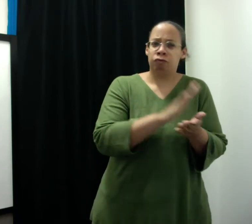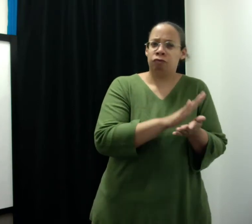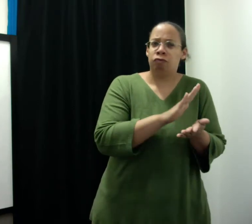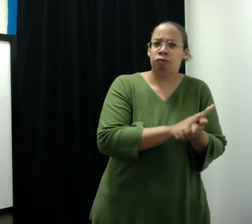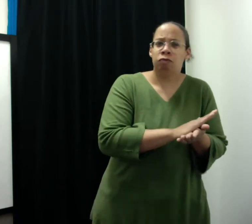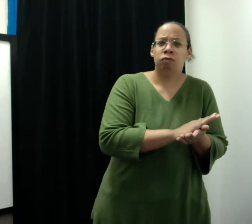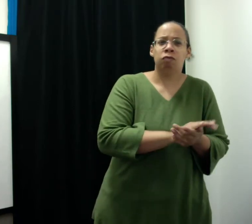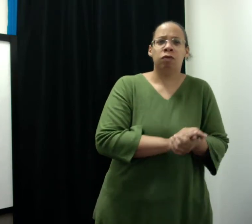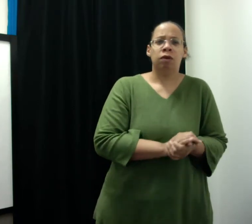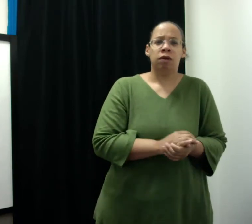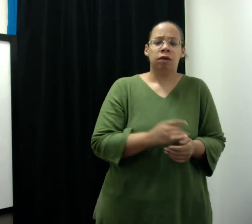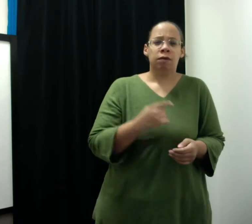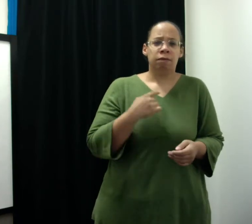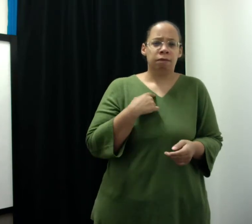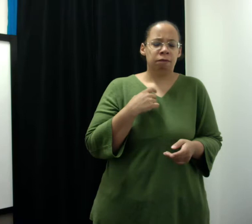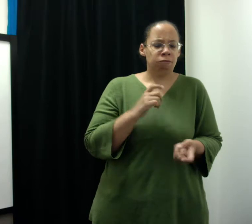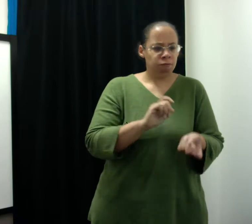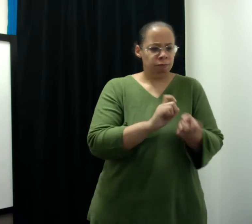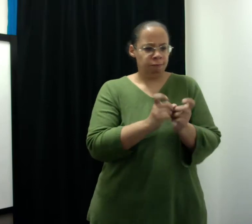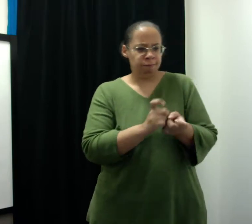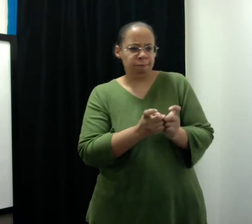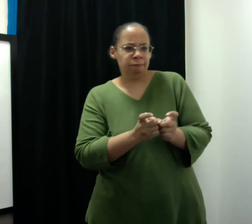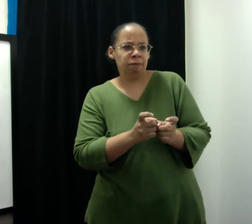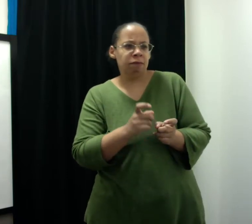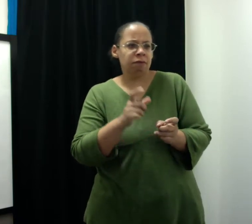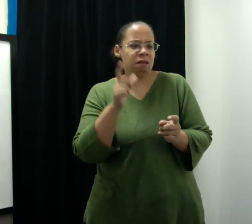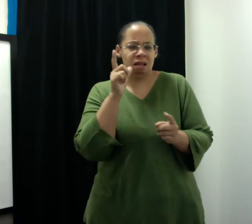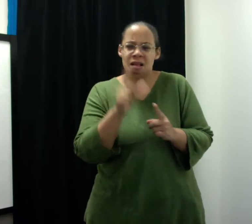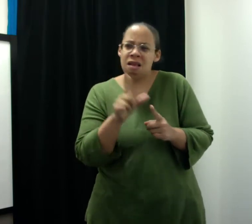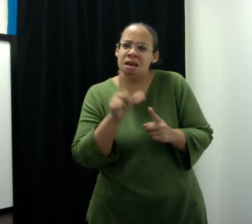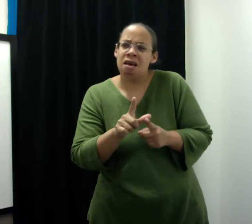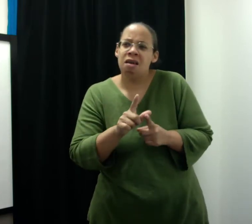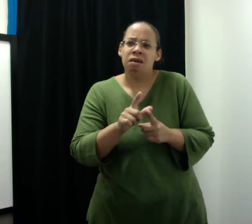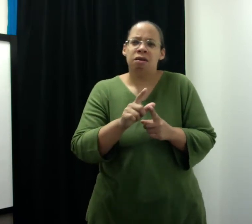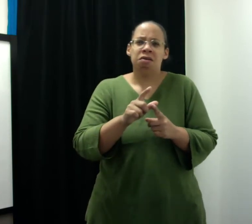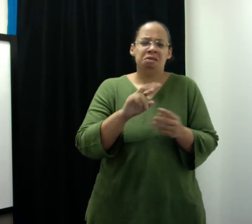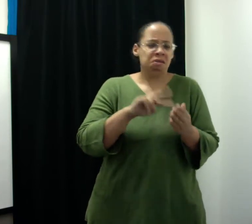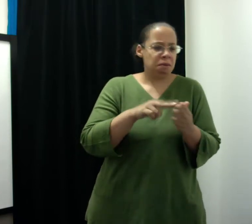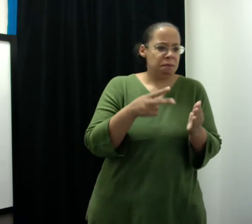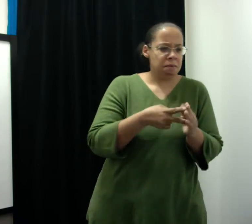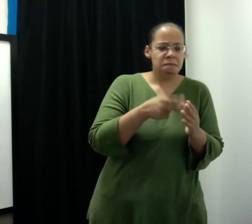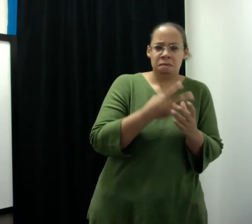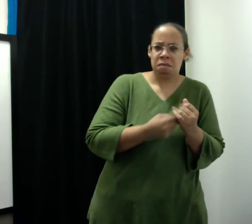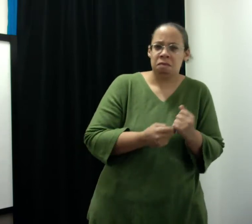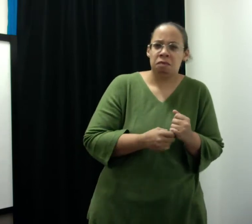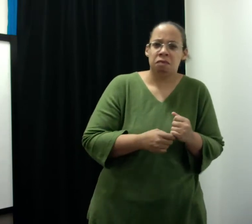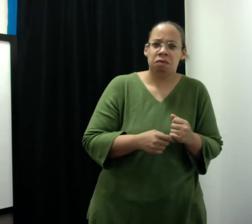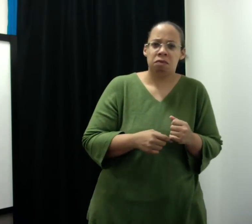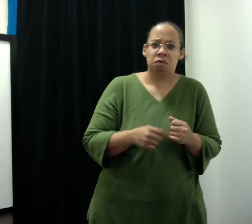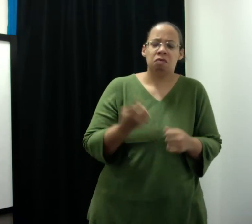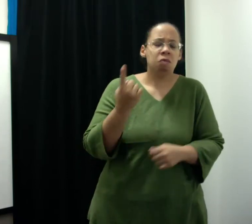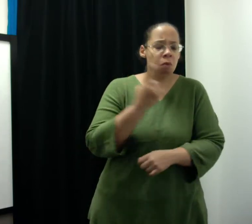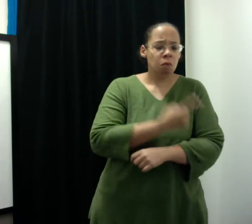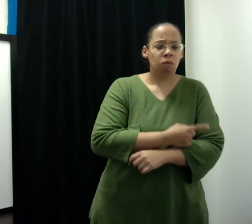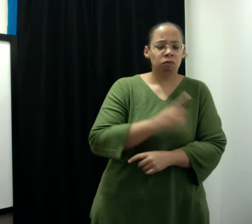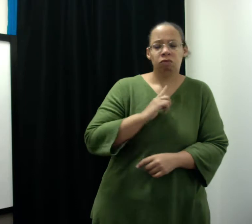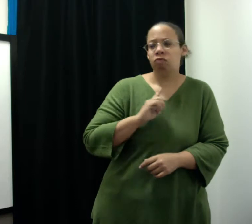meaning. So one day, I walked into one of the biggest libraries in Italy in search of an Arabic book. I